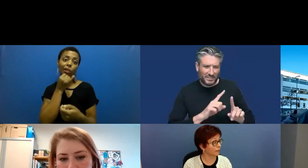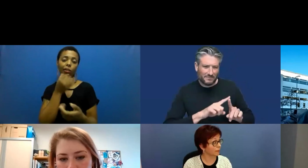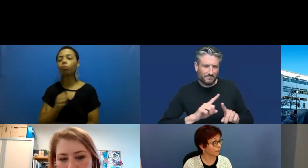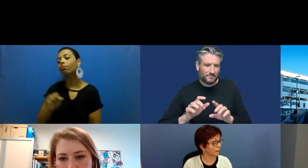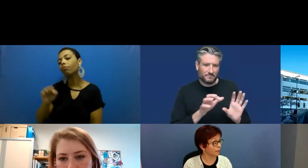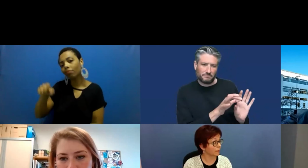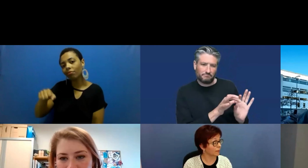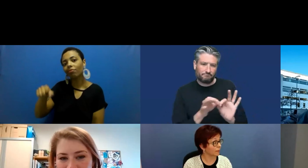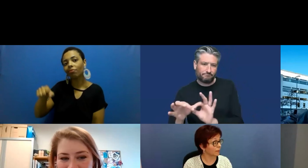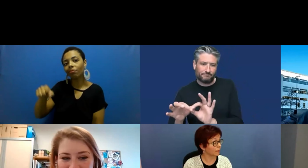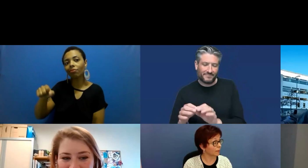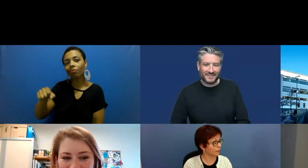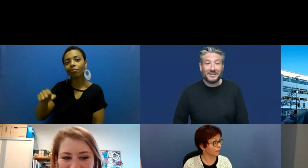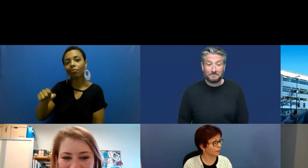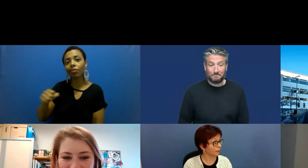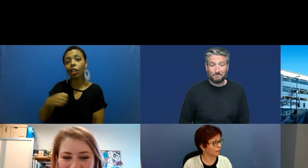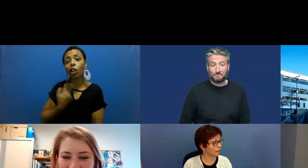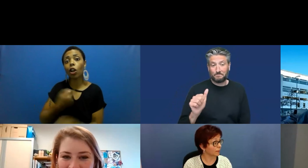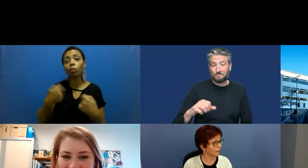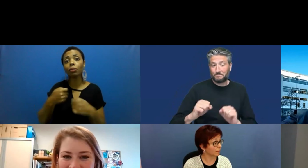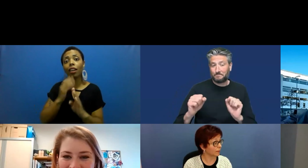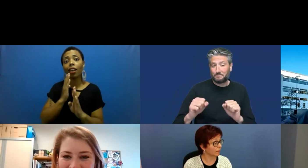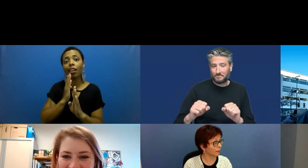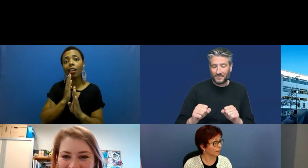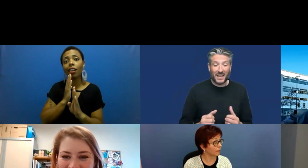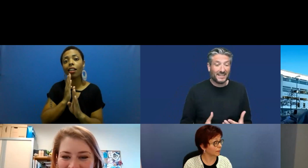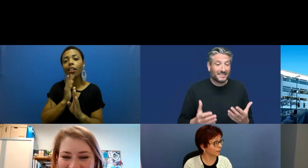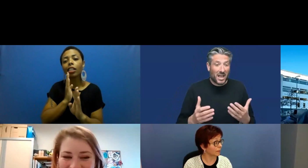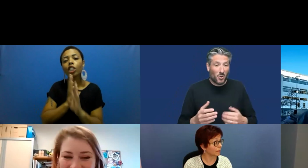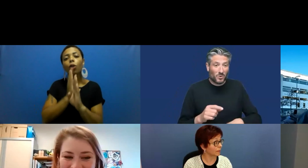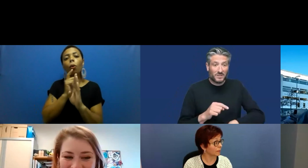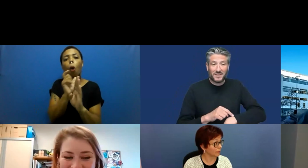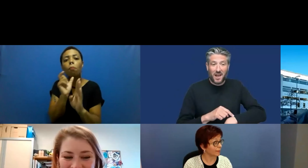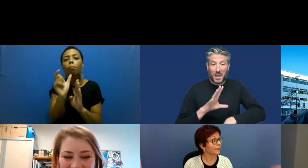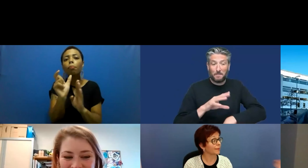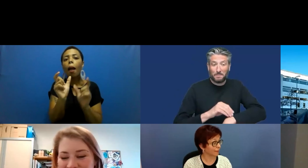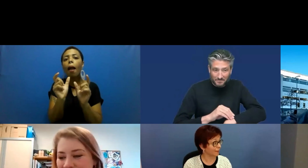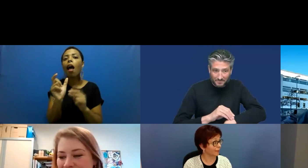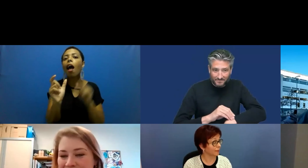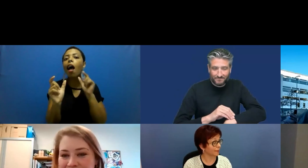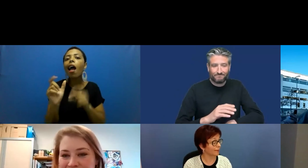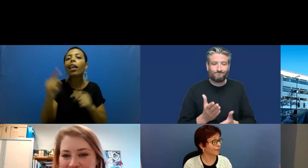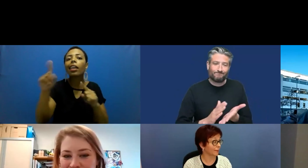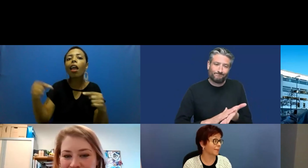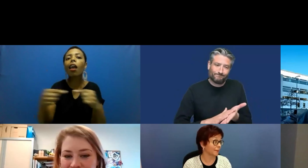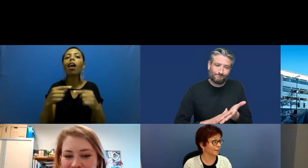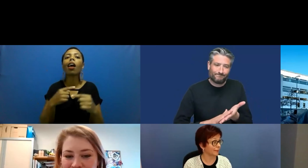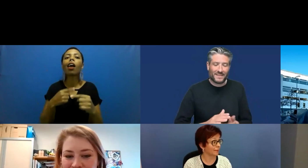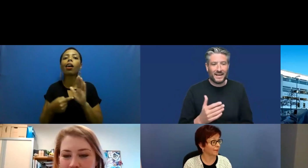That will have to be the final word, because we are have passed our limit here, and unfortunately I didn't have time to